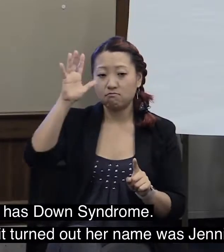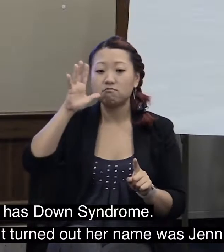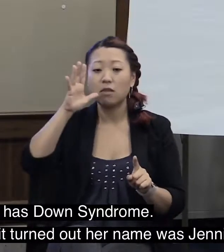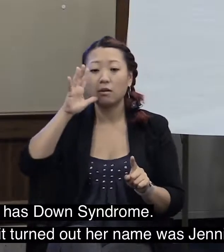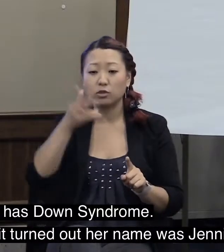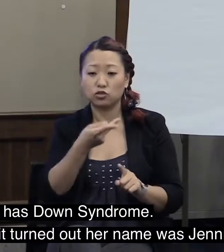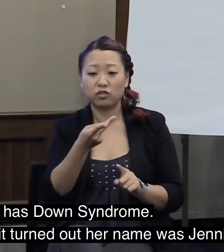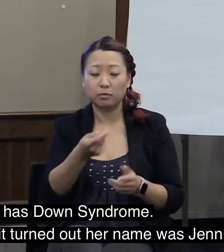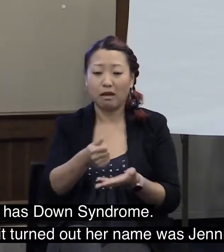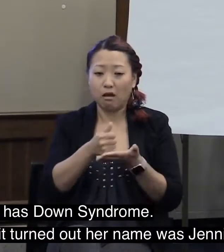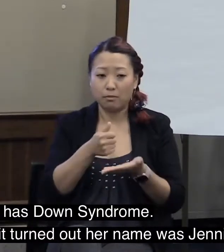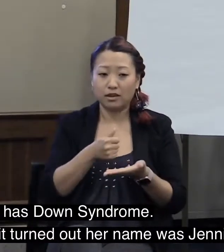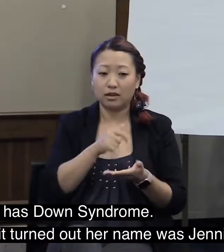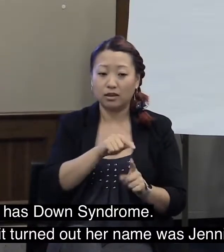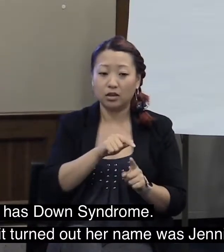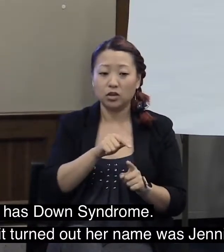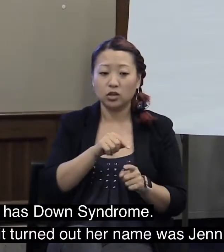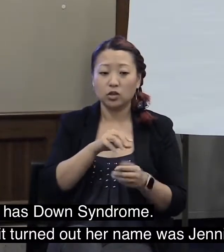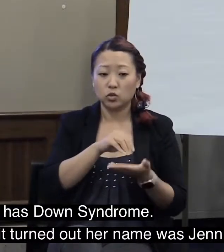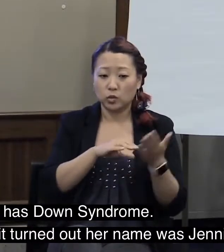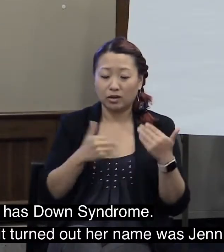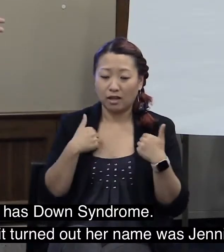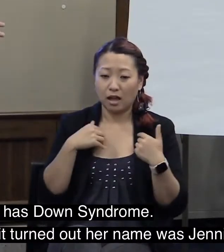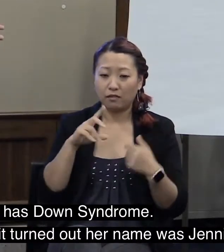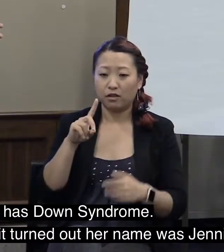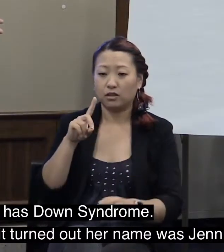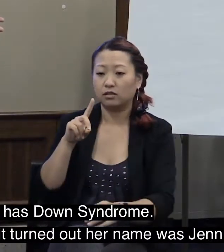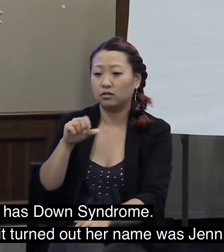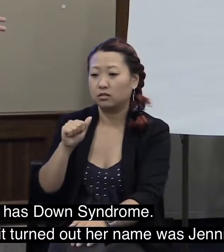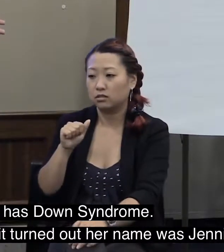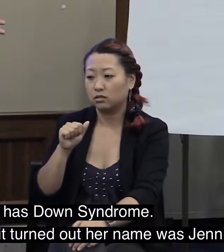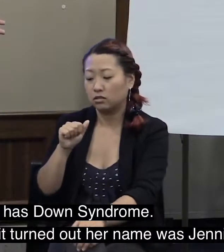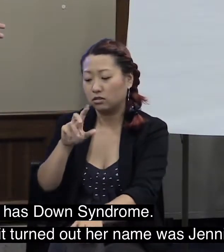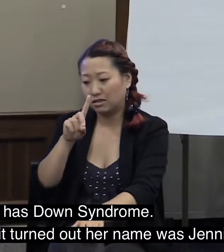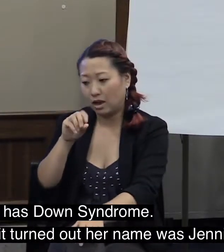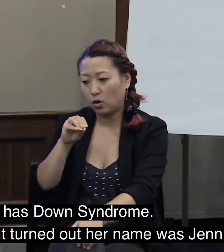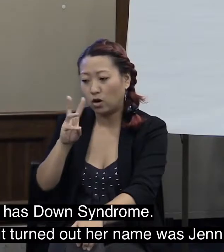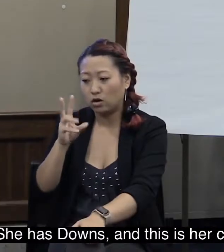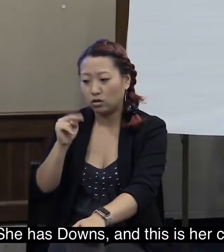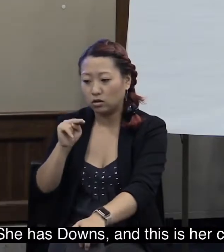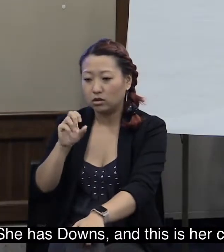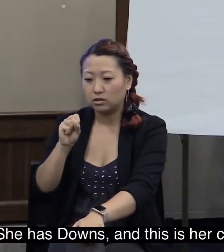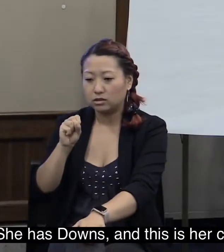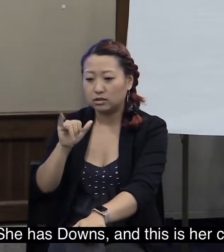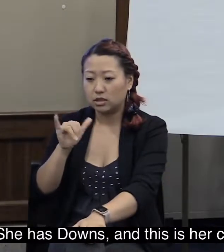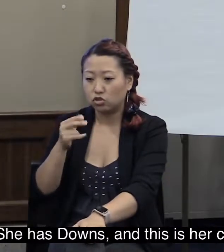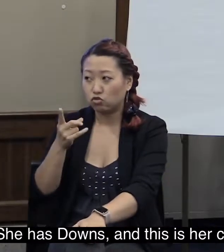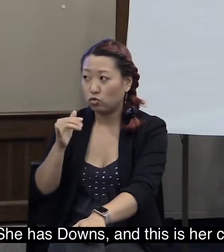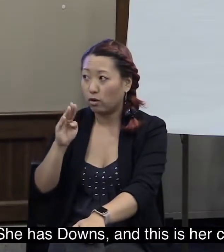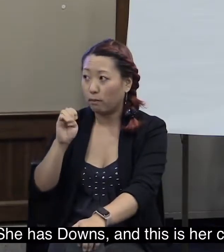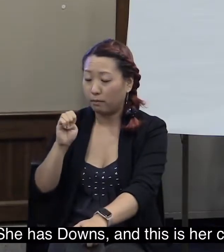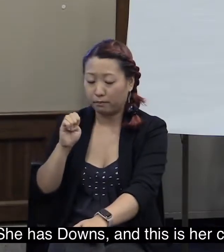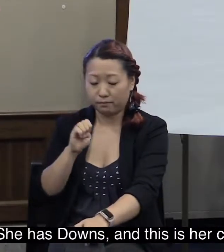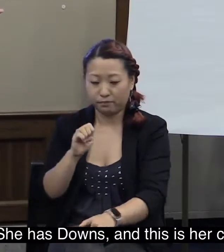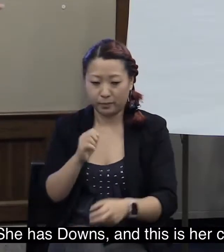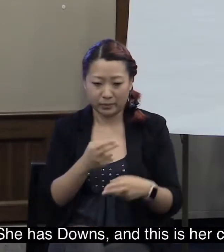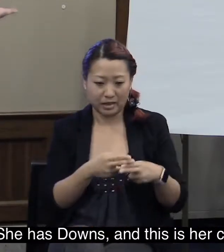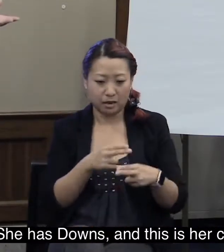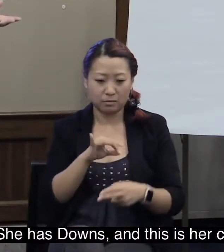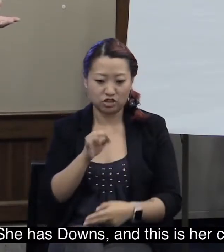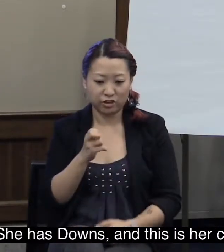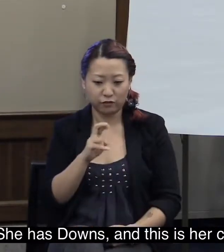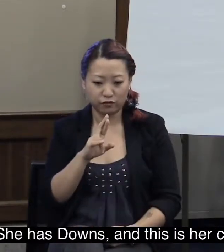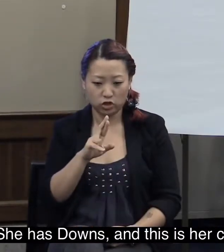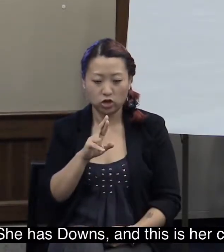Down syndrome, and her mother sent me a photo and said, it turned out her name was Jennifer. This is Jennifer, who had come to my headquarters and helped. She